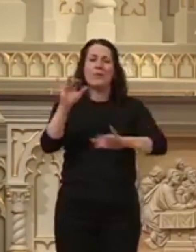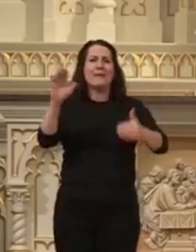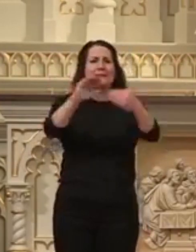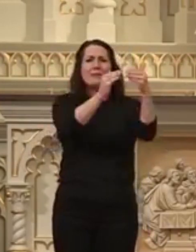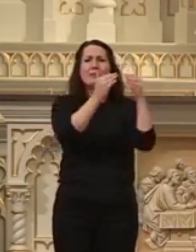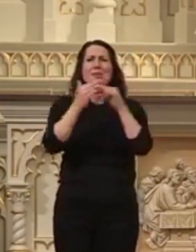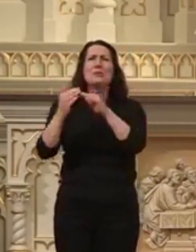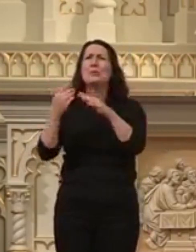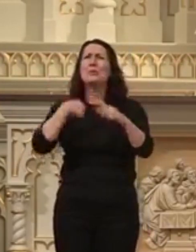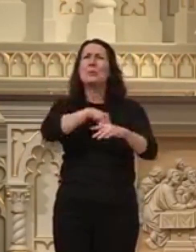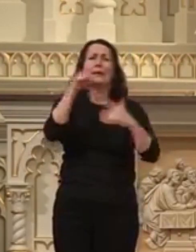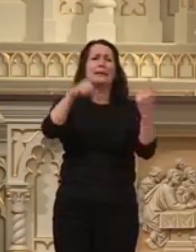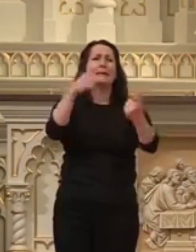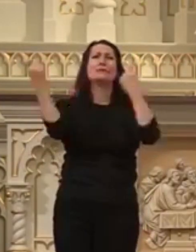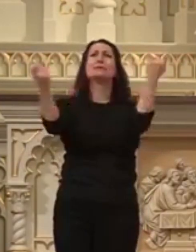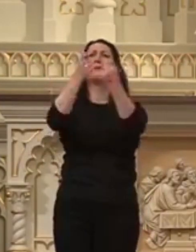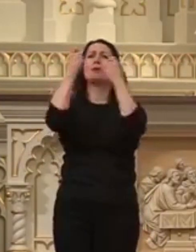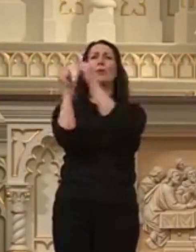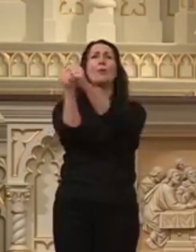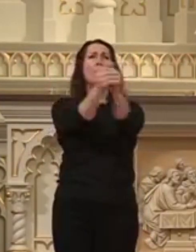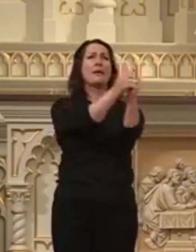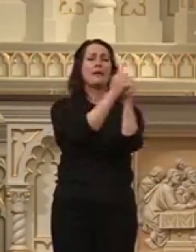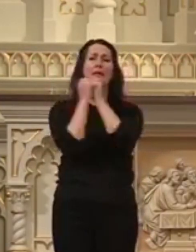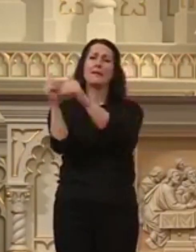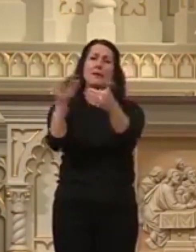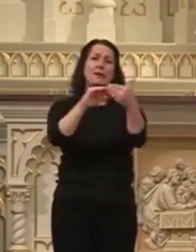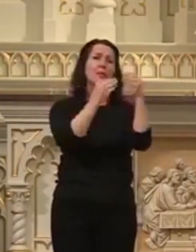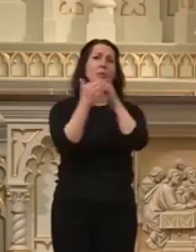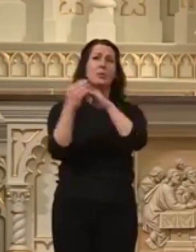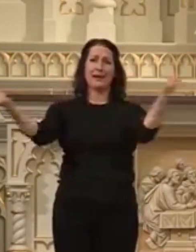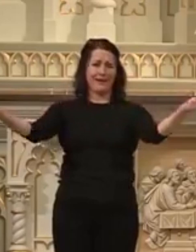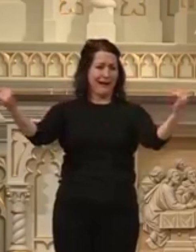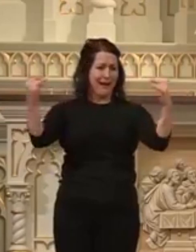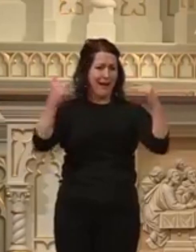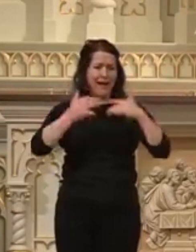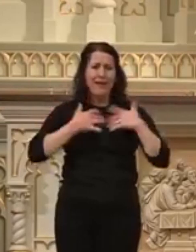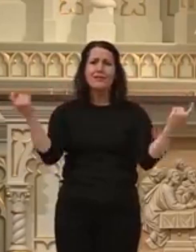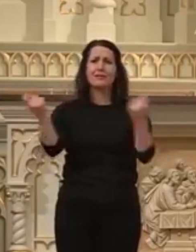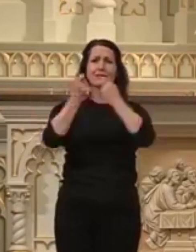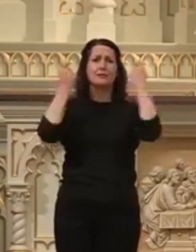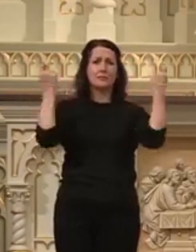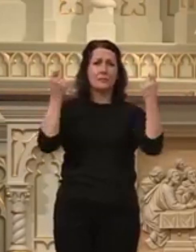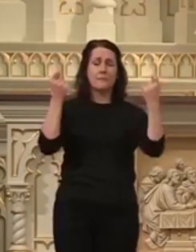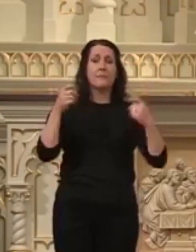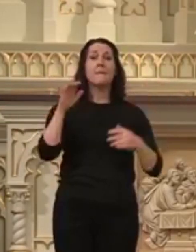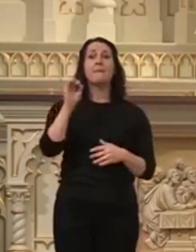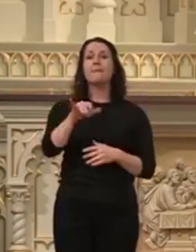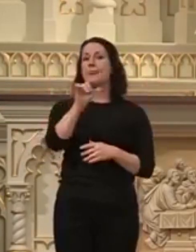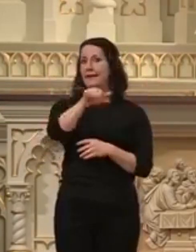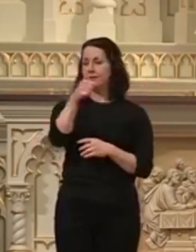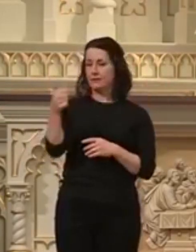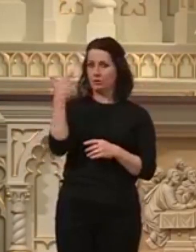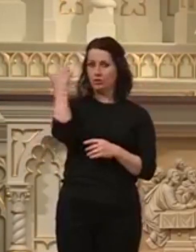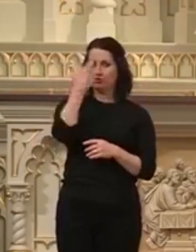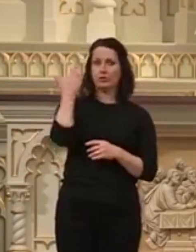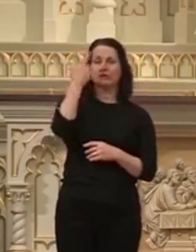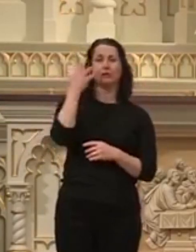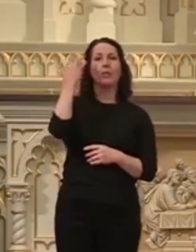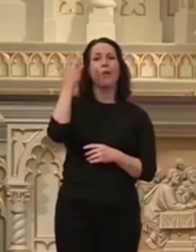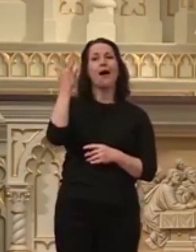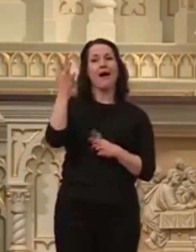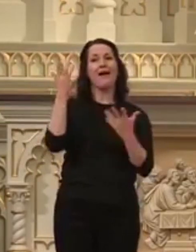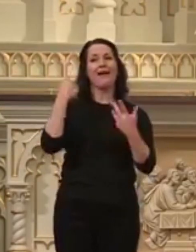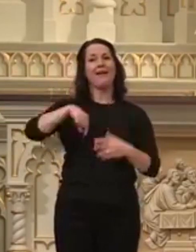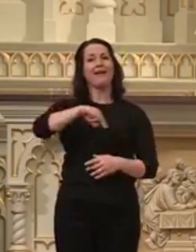has to be done with the community gathered. And so that's another reason for us to all